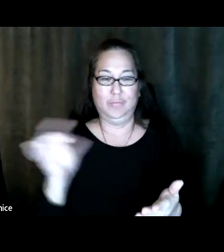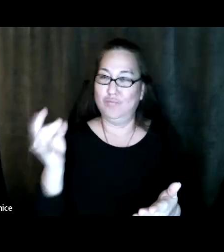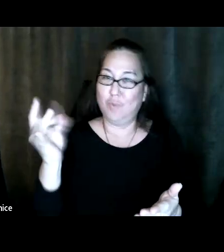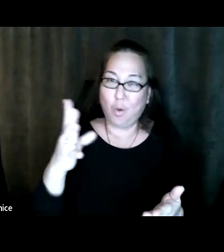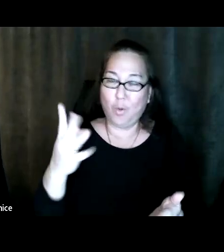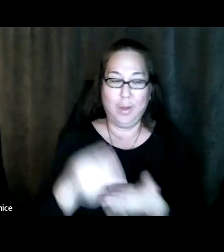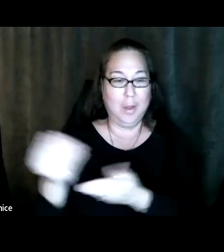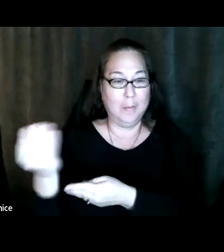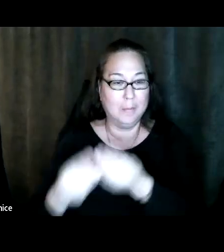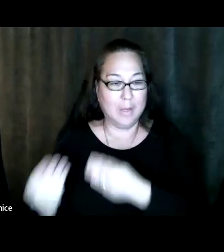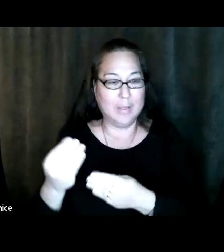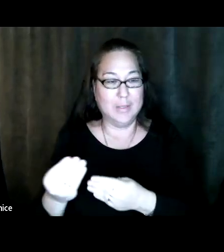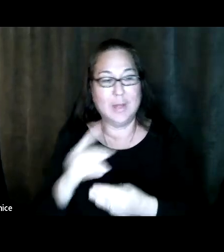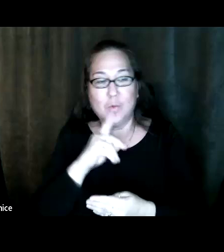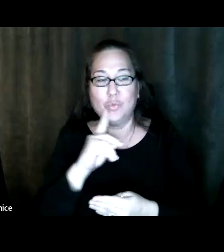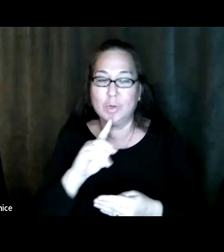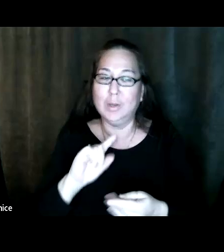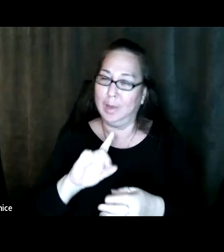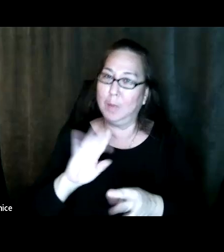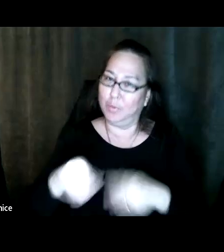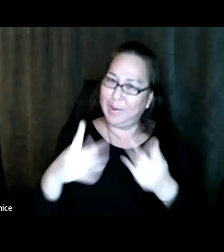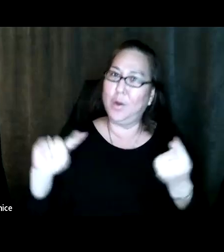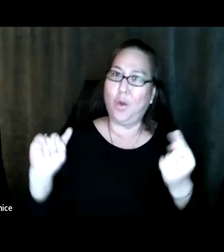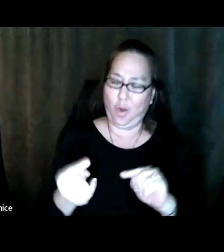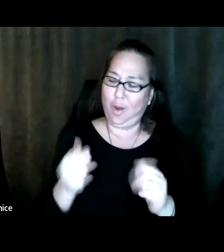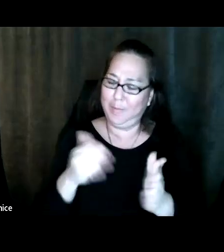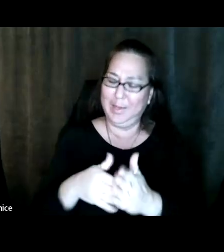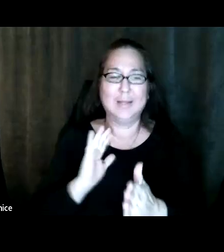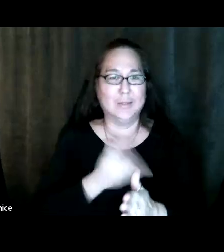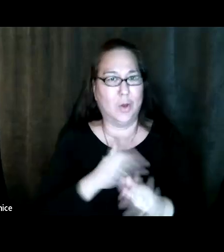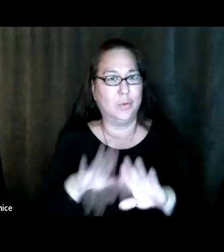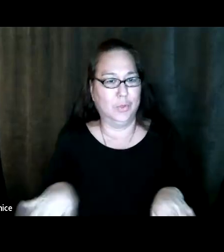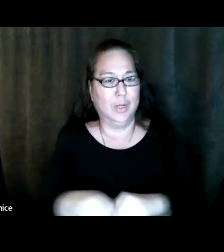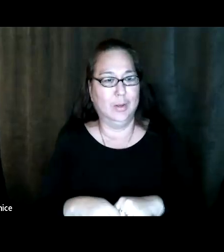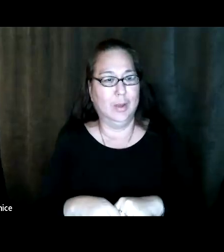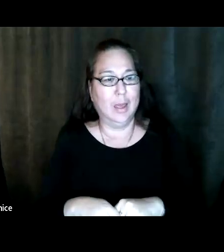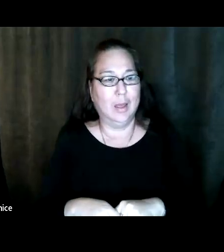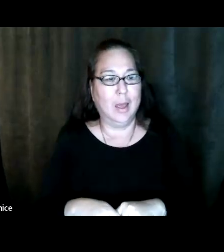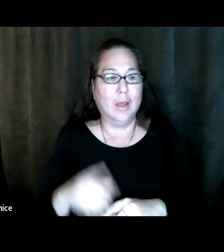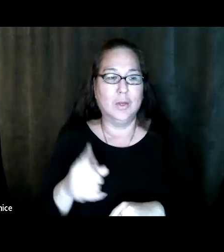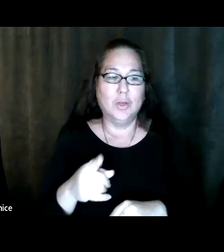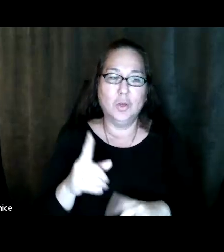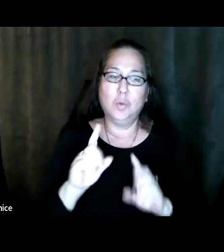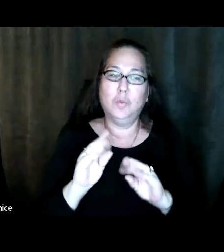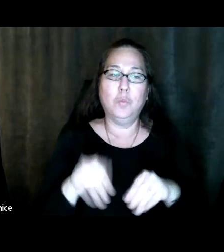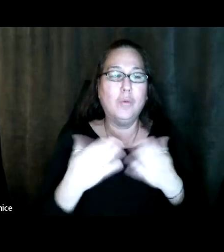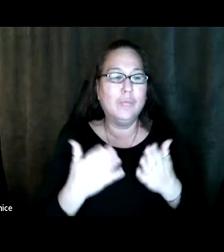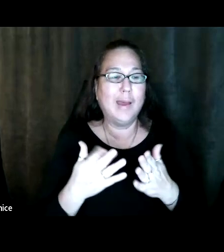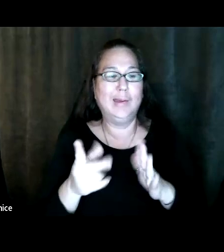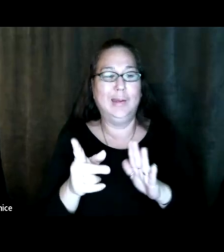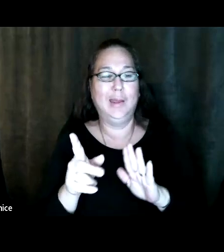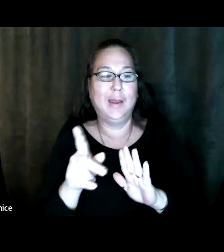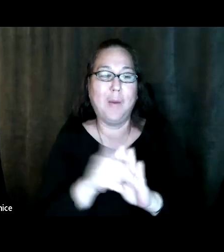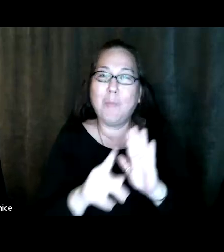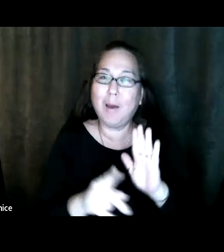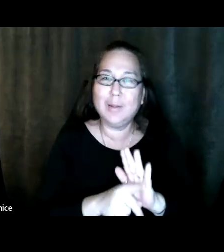year. Harmful policies are often chosen because they are cheaper than providing additional funds for successful